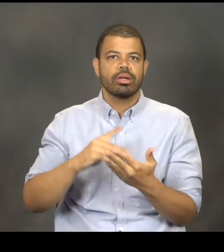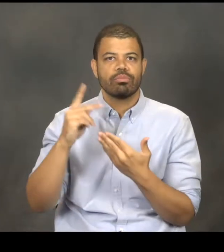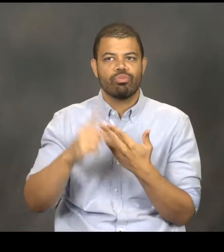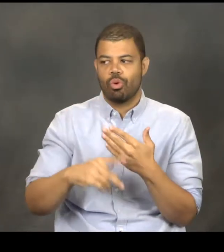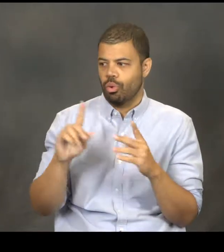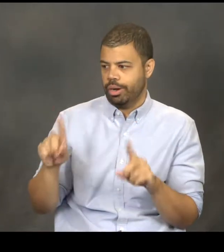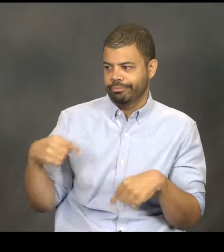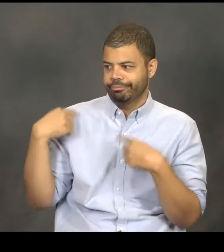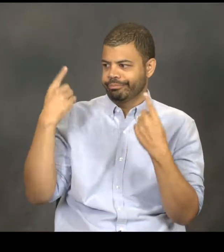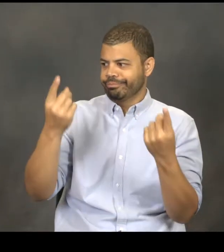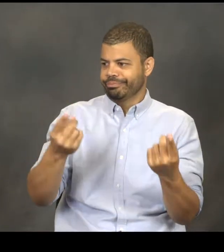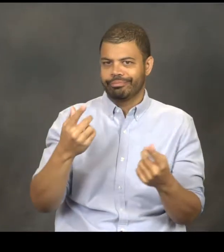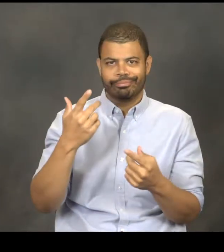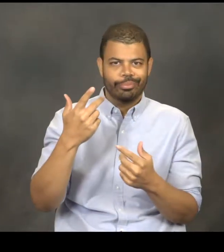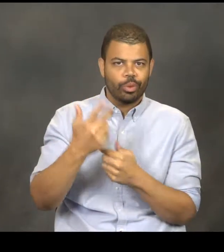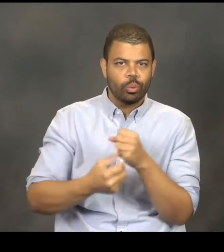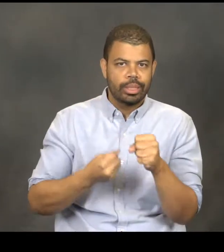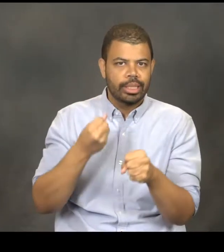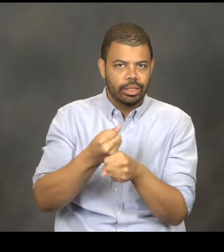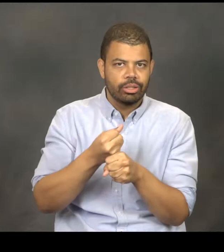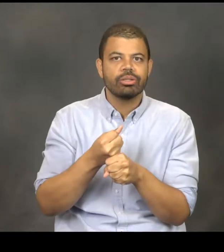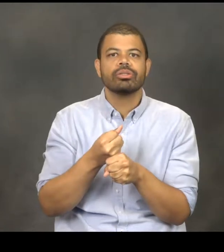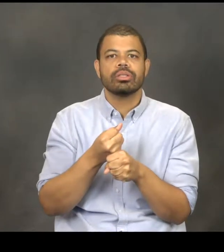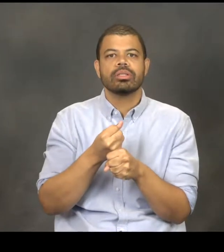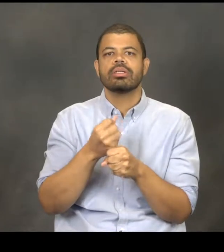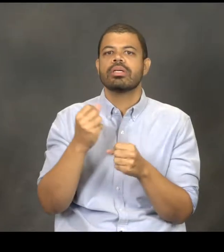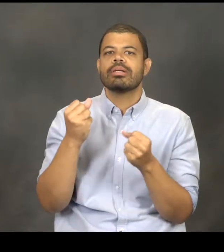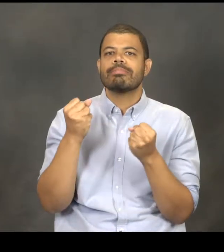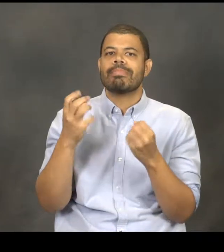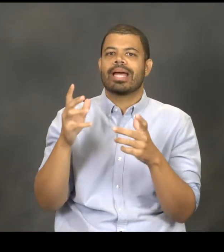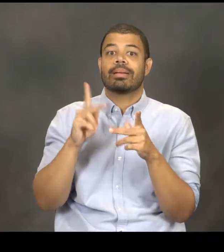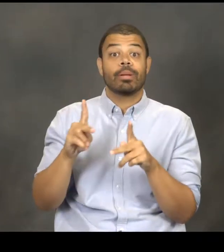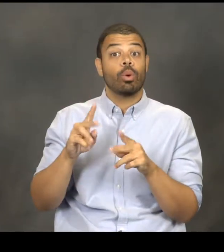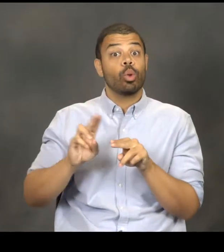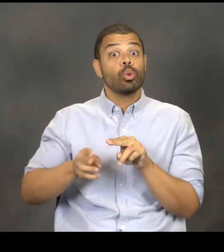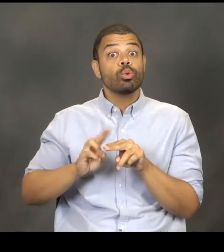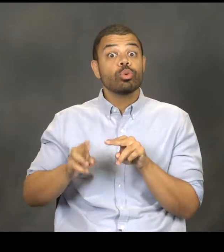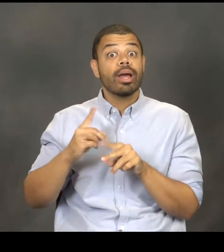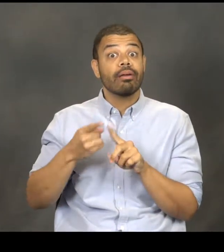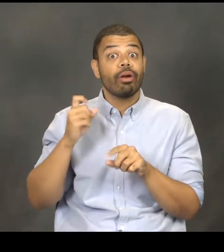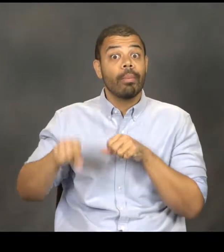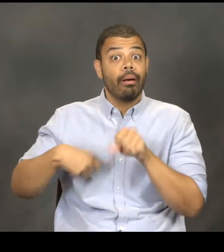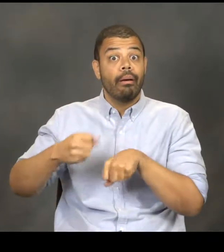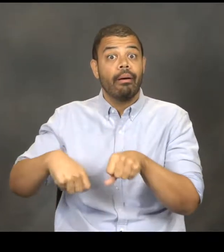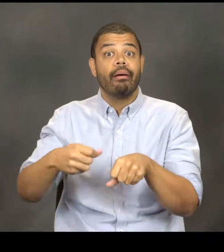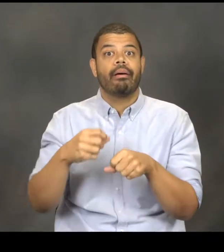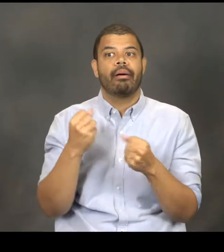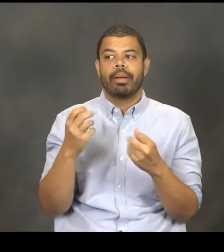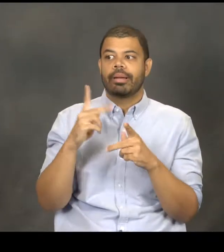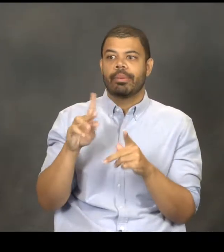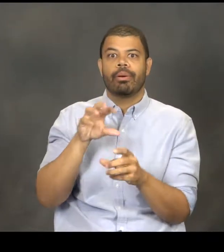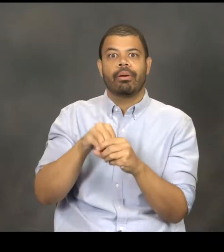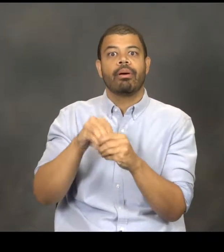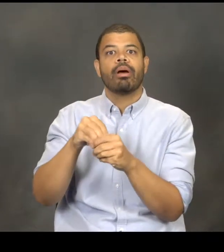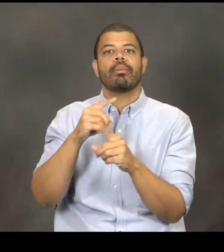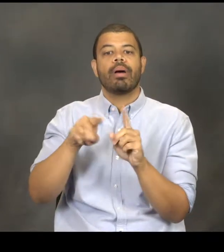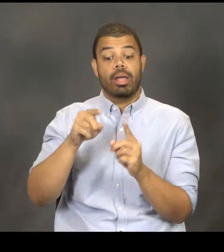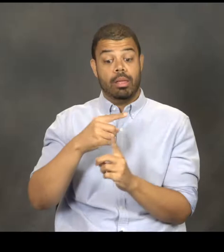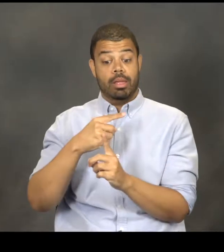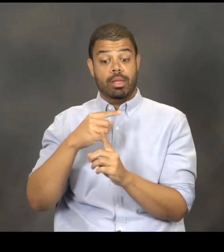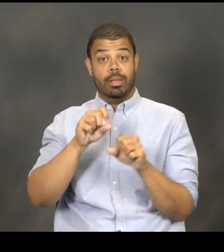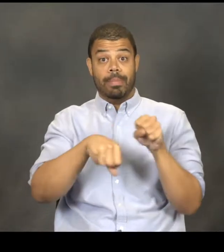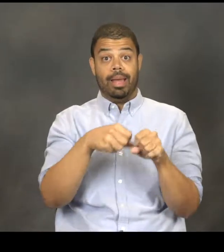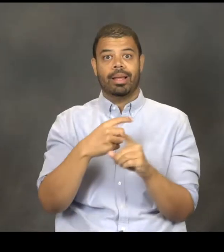over the course of the last 3 years. Lots of folks losing weight, lots of folks getting involved, but the plus piece is what really makes it sort